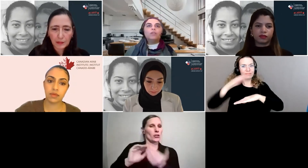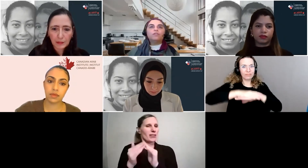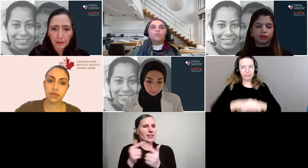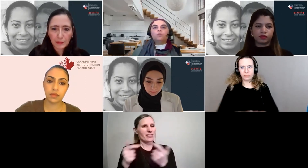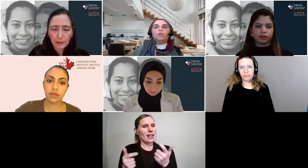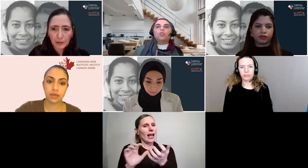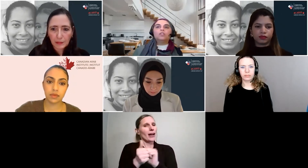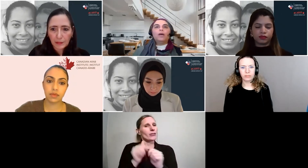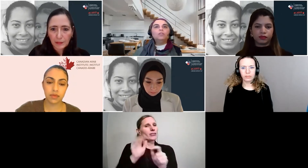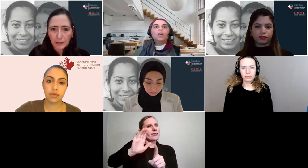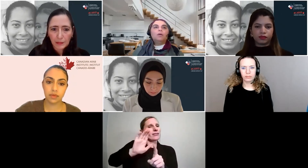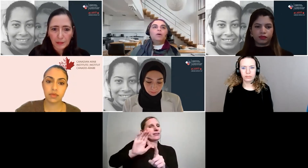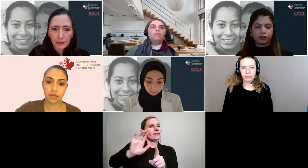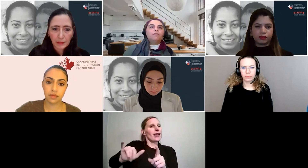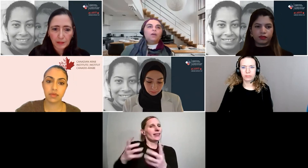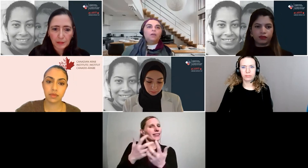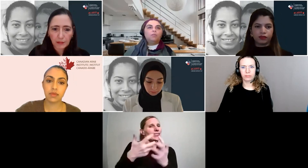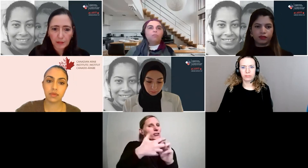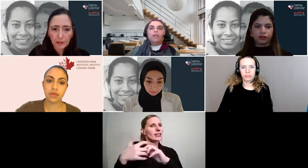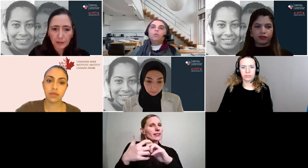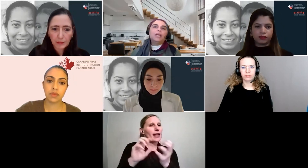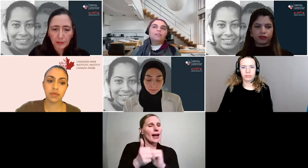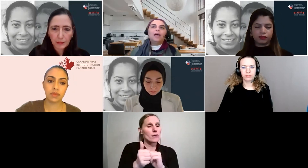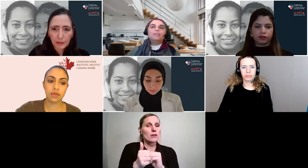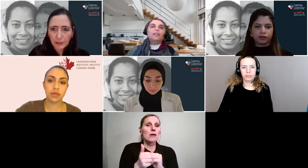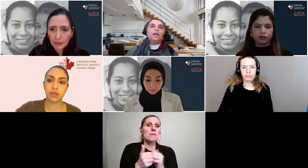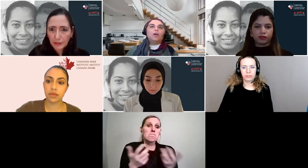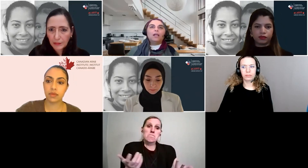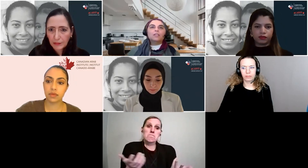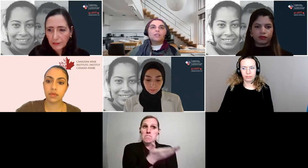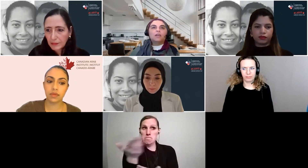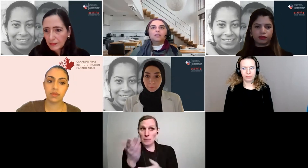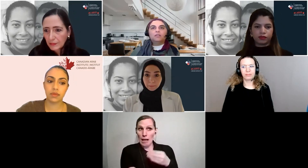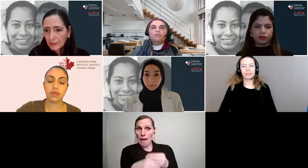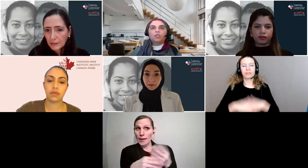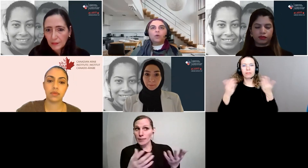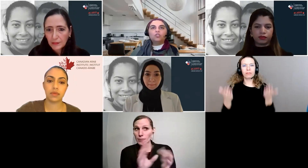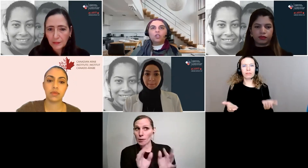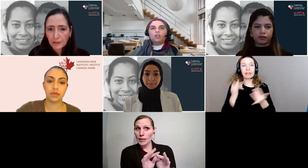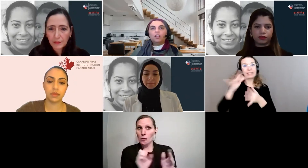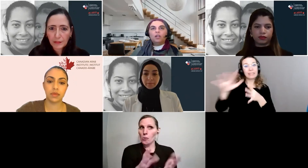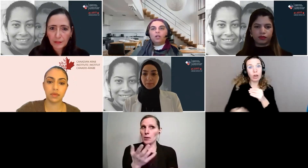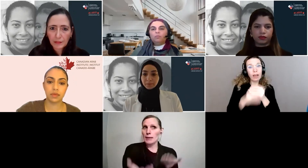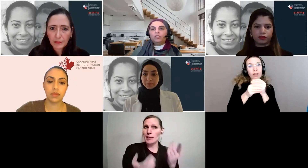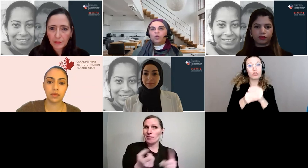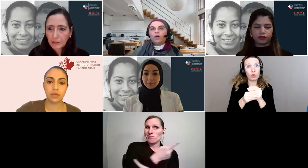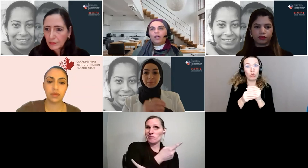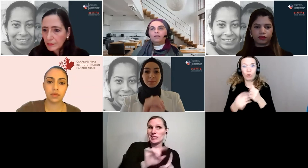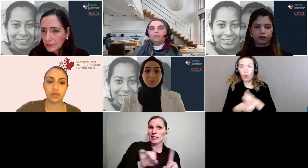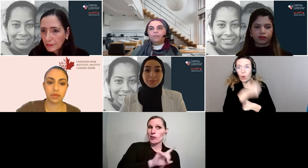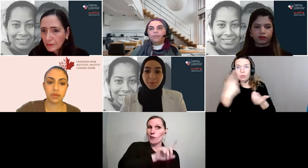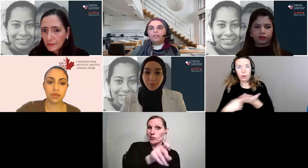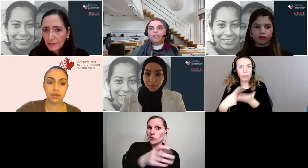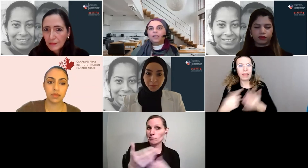what we've talked about, but if anyone would like to add to that or ask a different question, please go